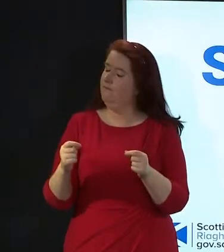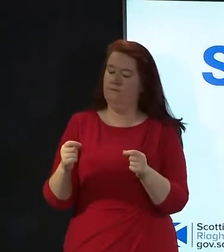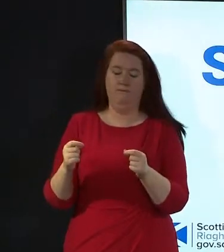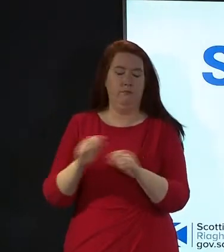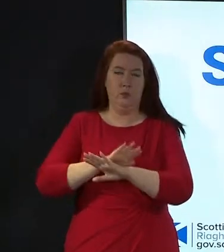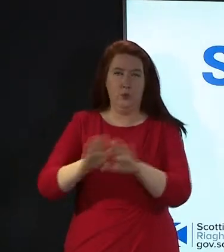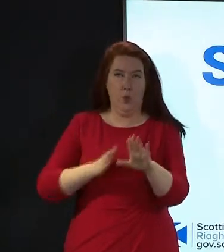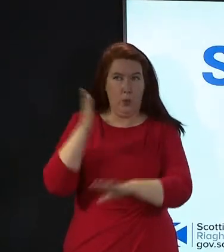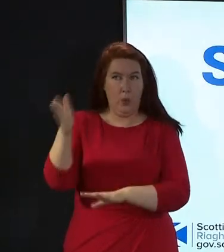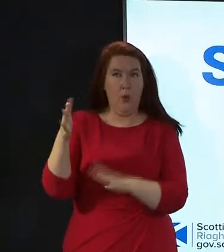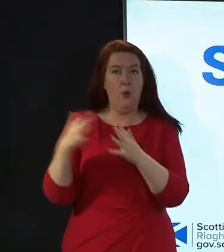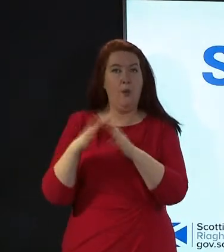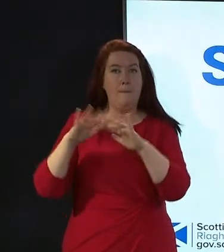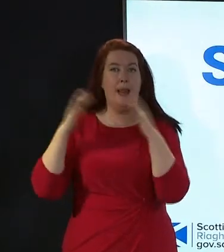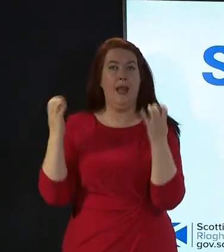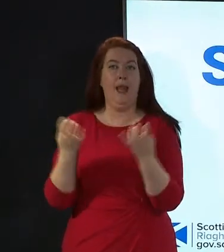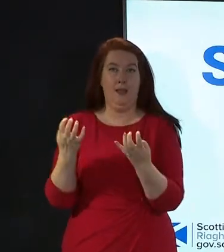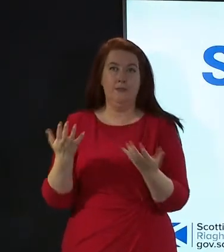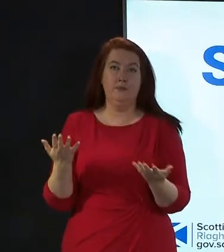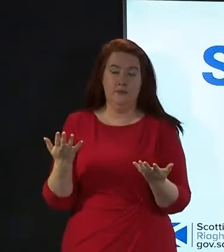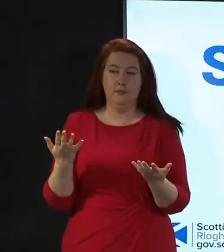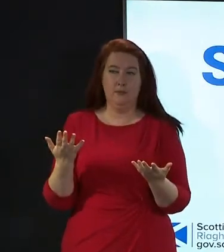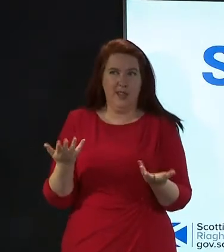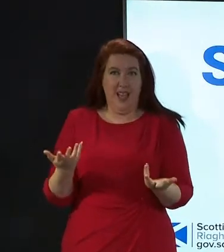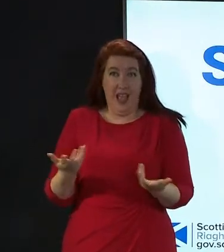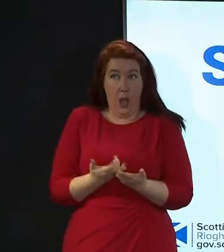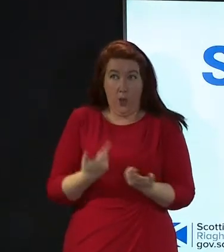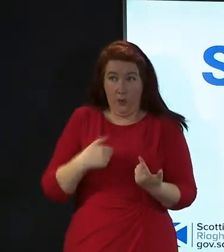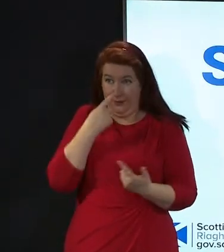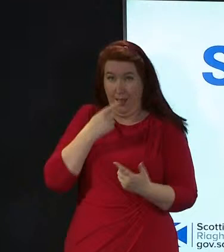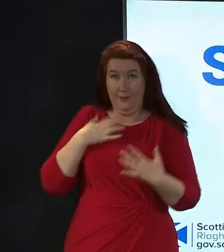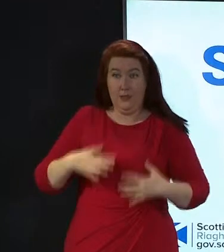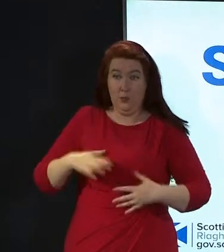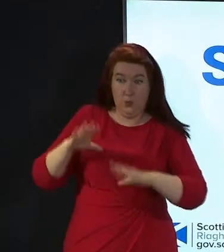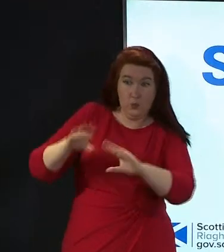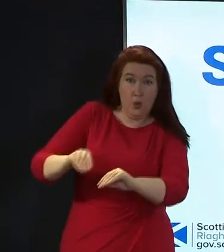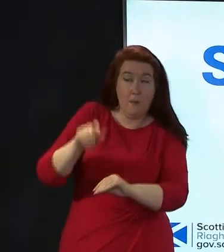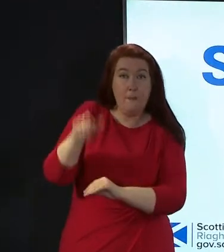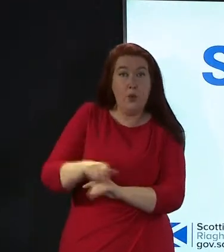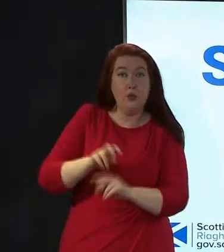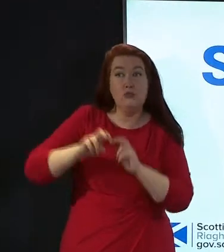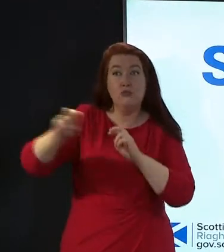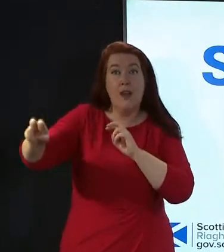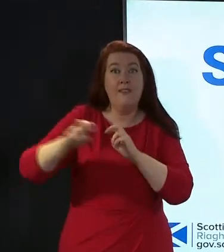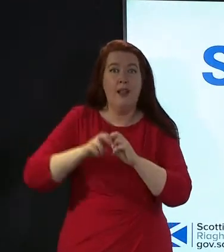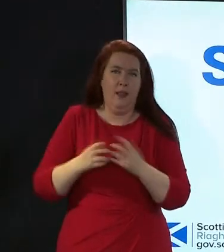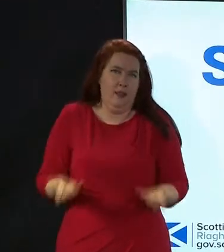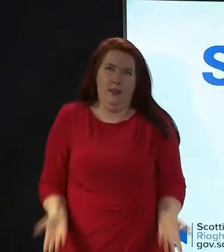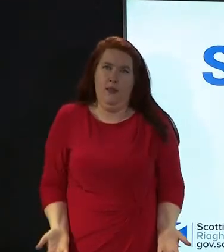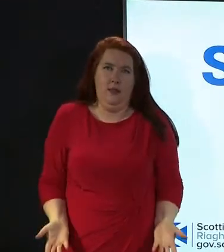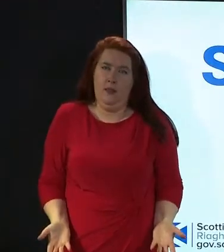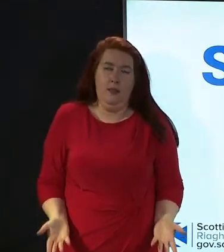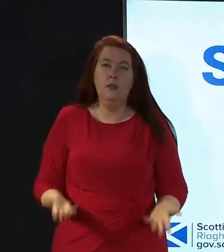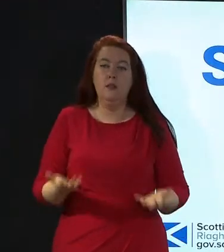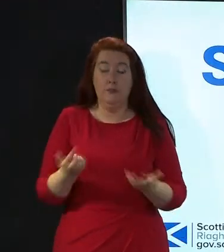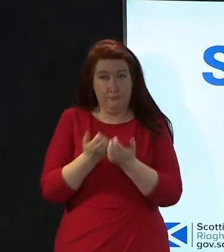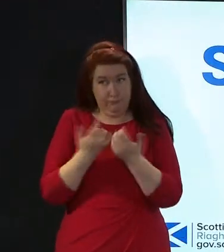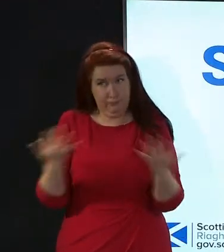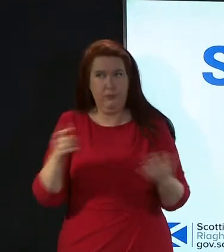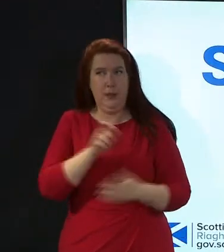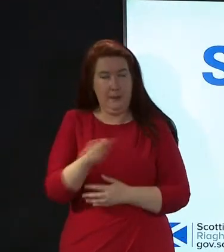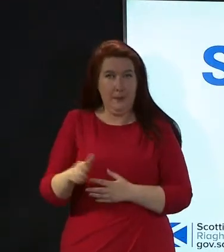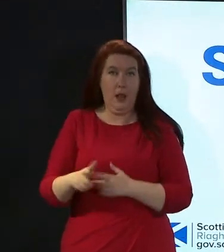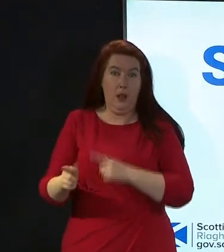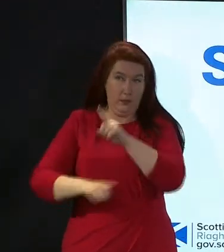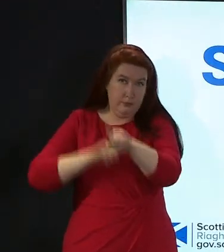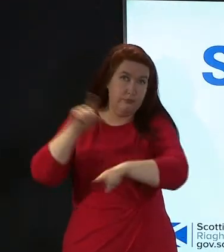travel. We can't physically stop every person travelling, and significant numbers of people did travel. And I think there